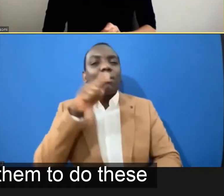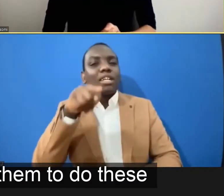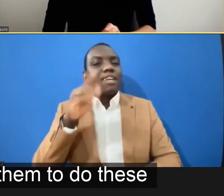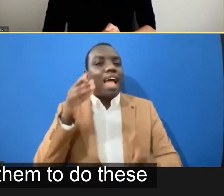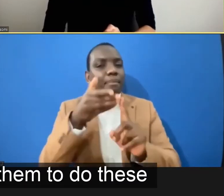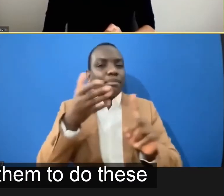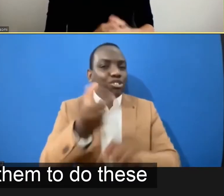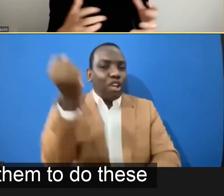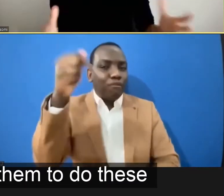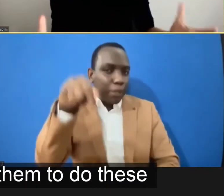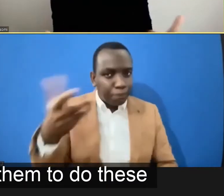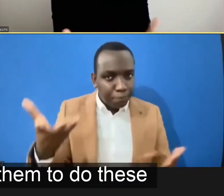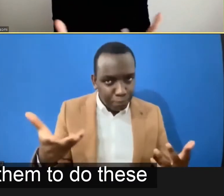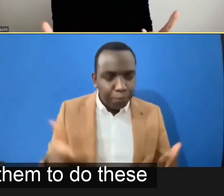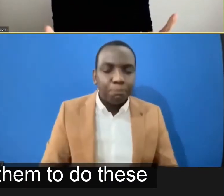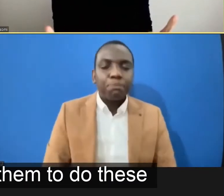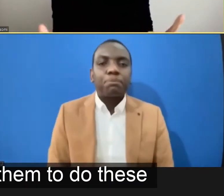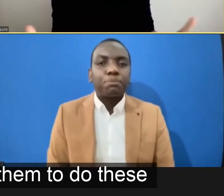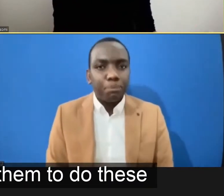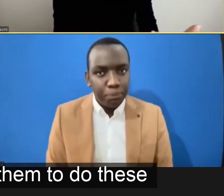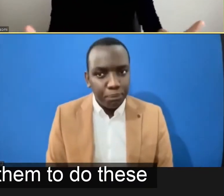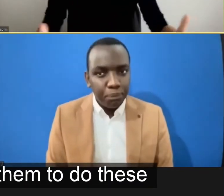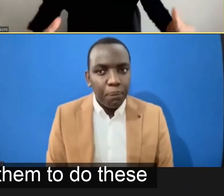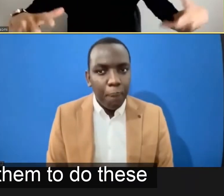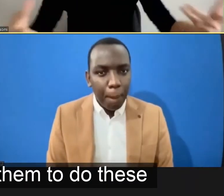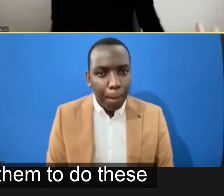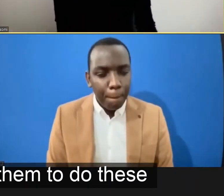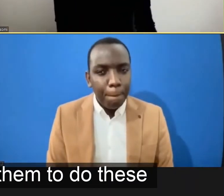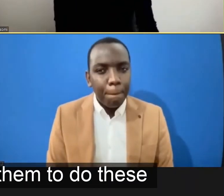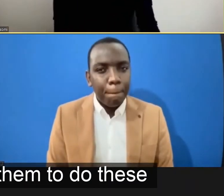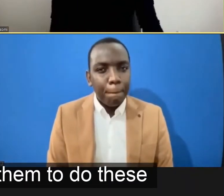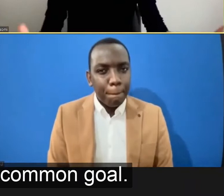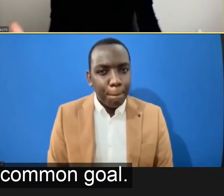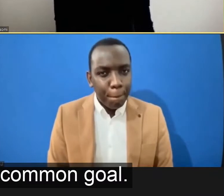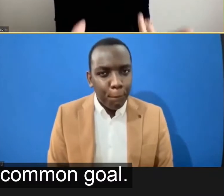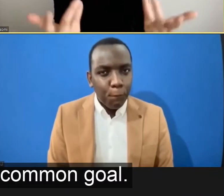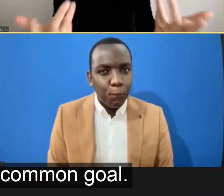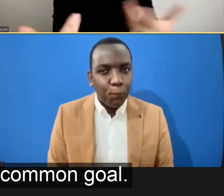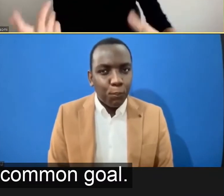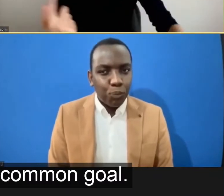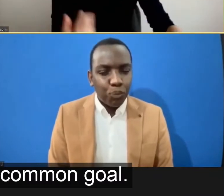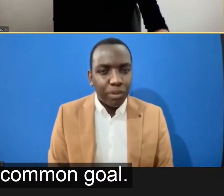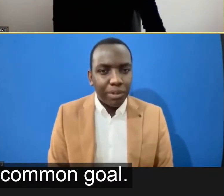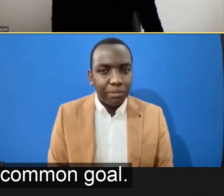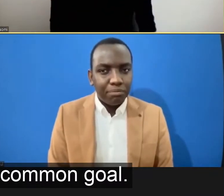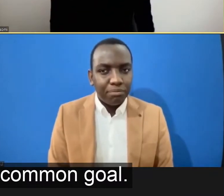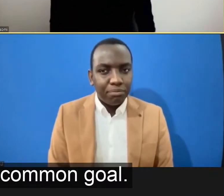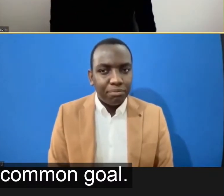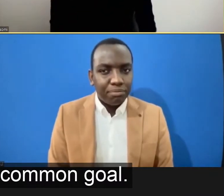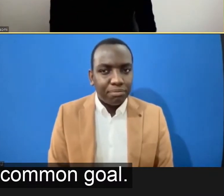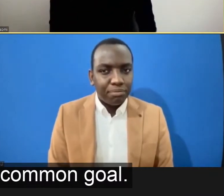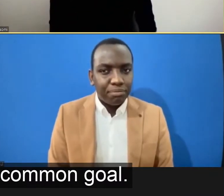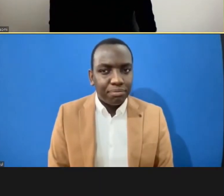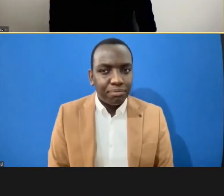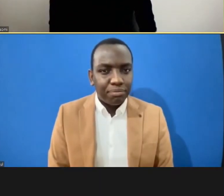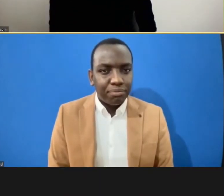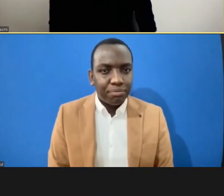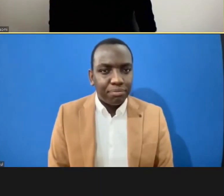if we can encourage them to do these things, we can aim for a common goal.